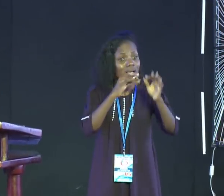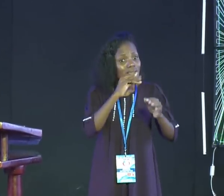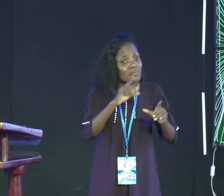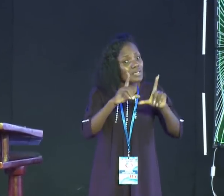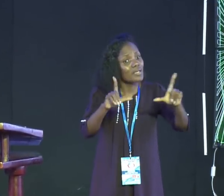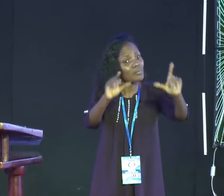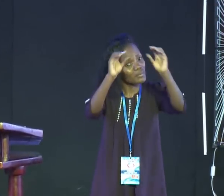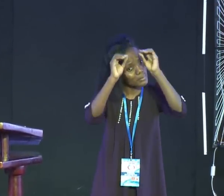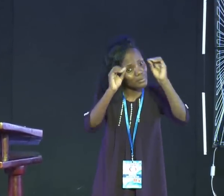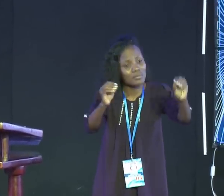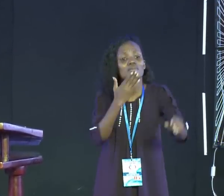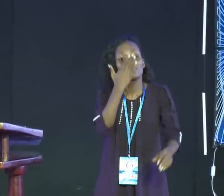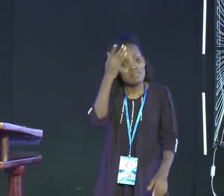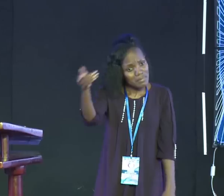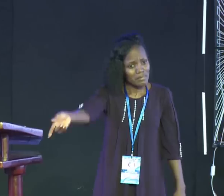it.